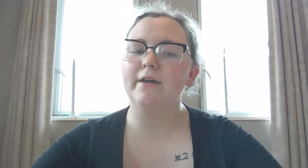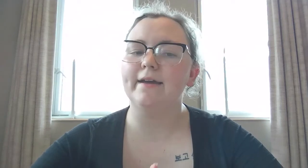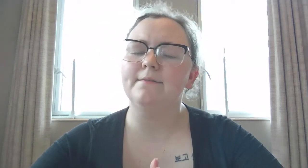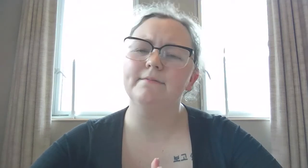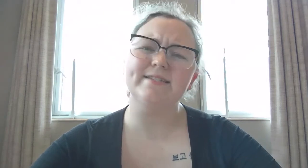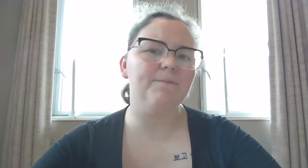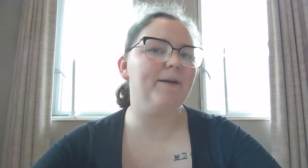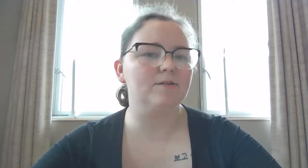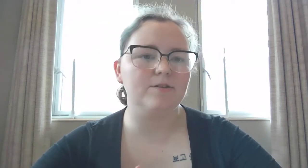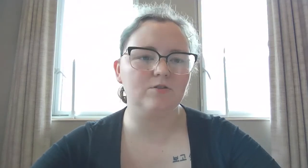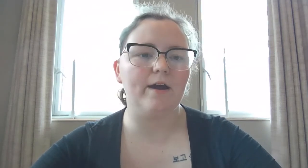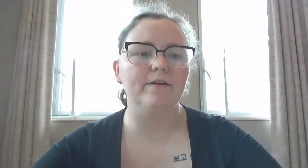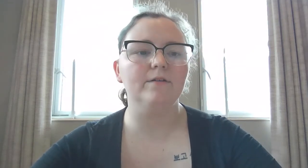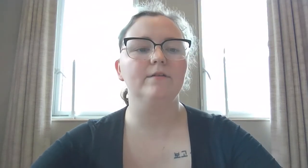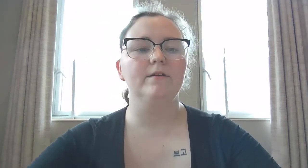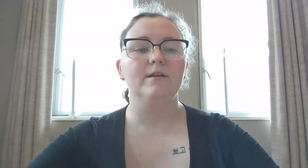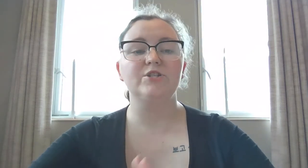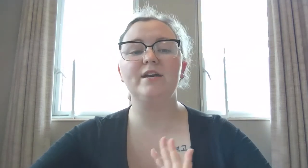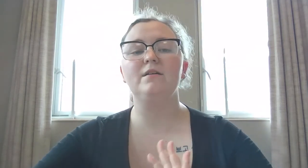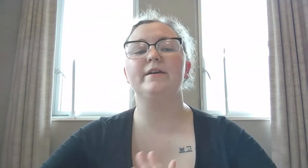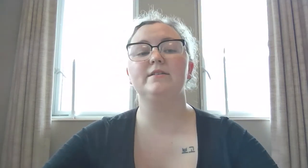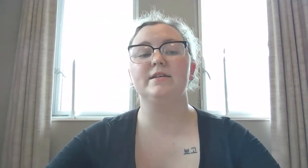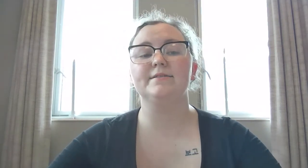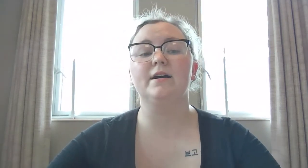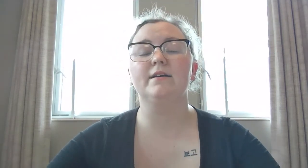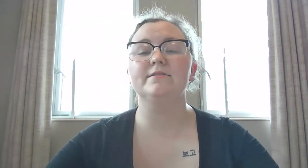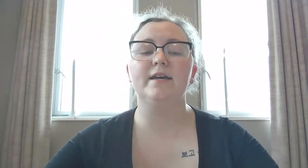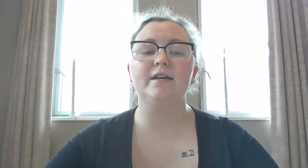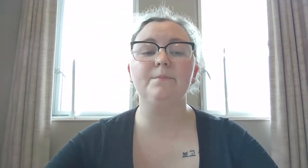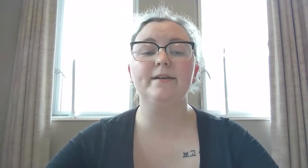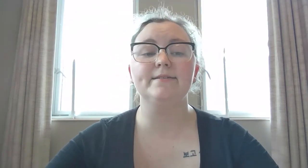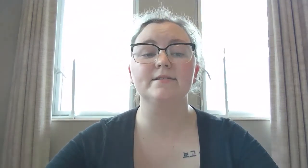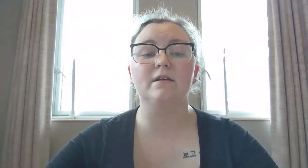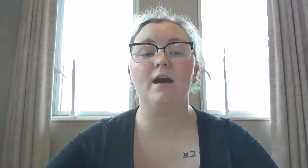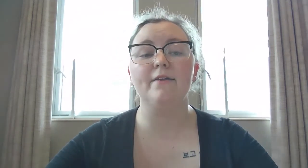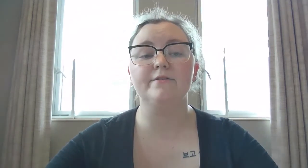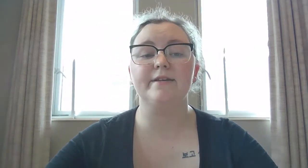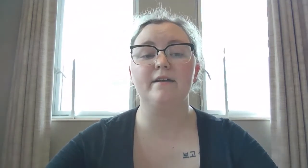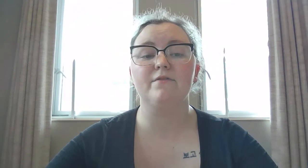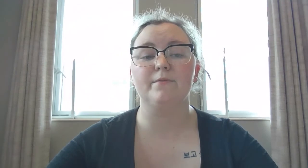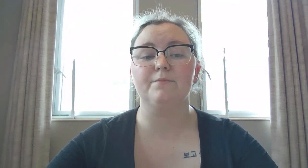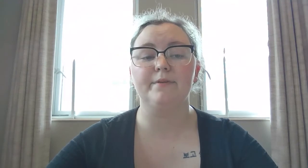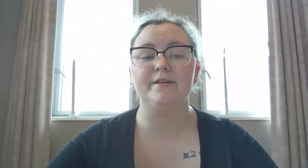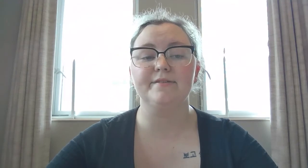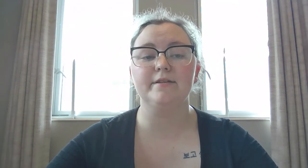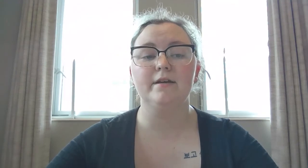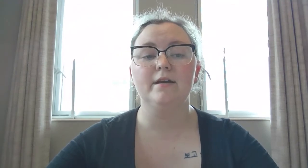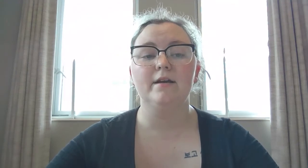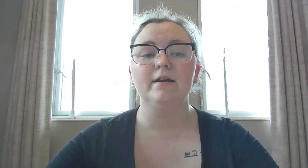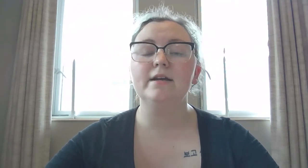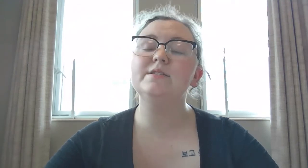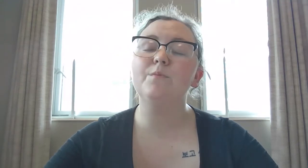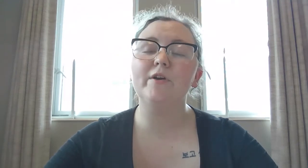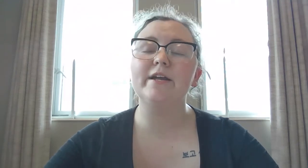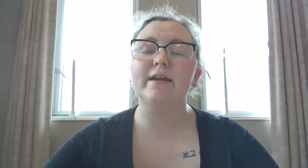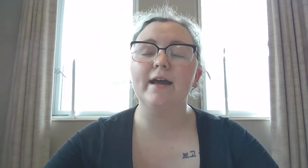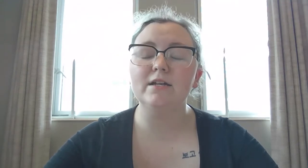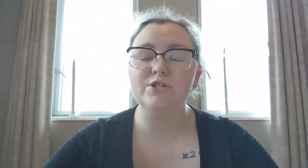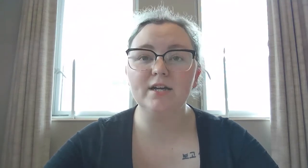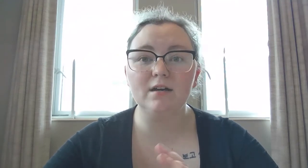Okay, let's get back to the trial. Jacob and Esau, take your places on either side of the room, please. It's morning, and Jacob